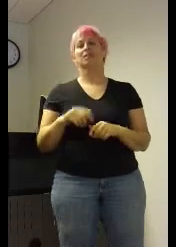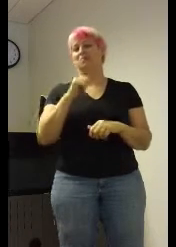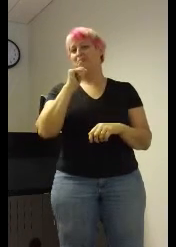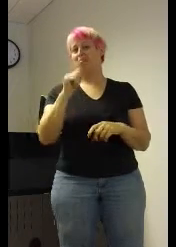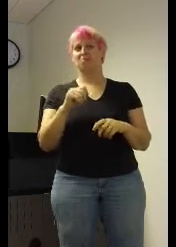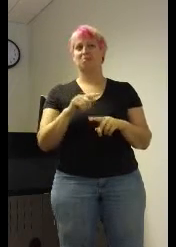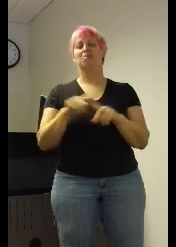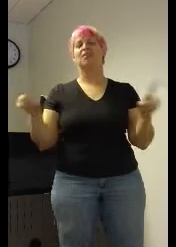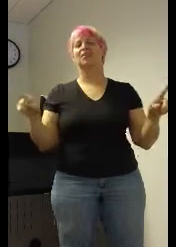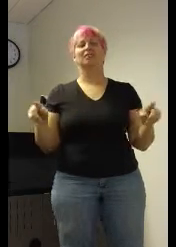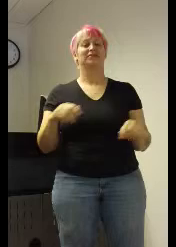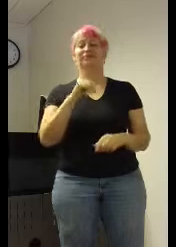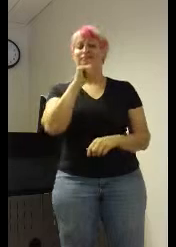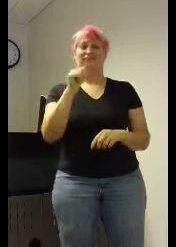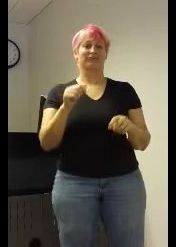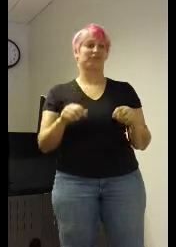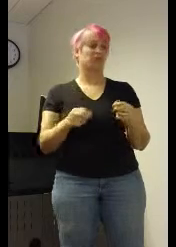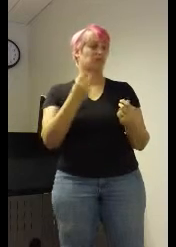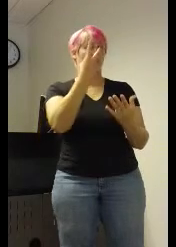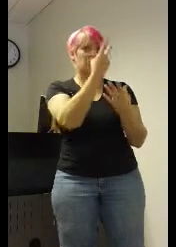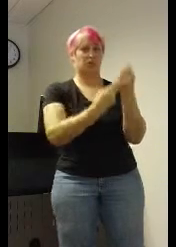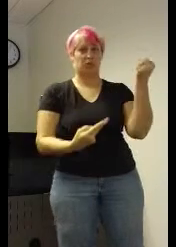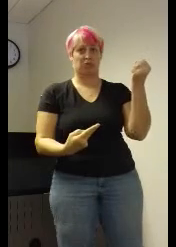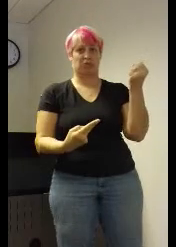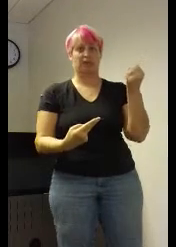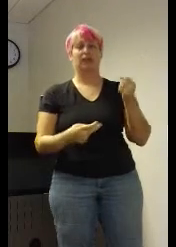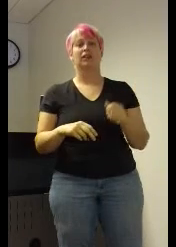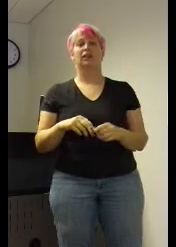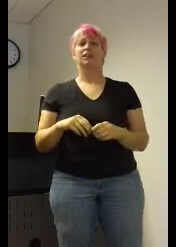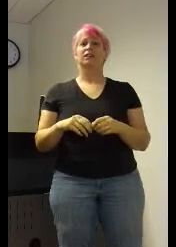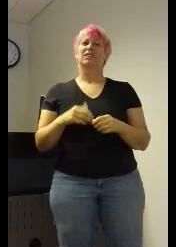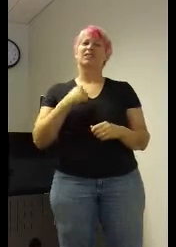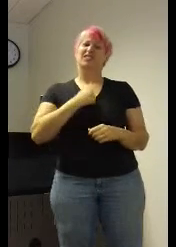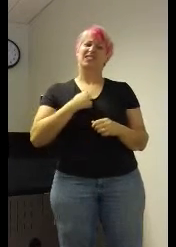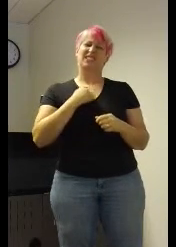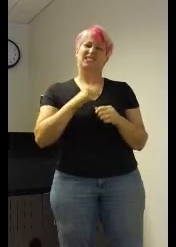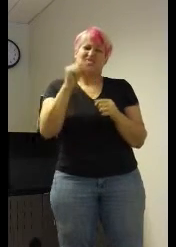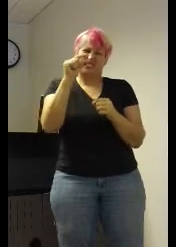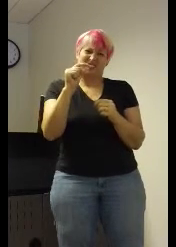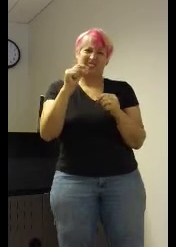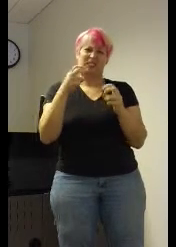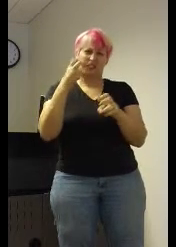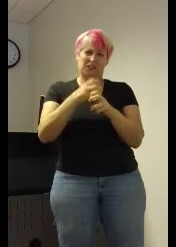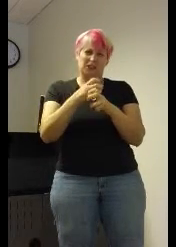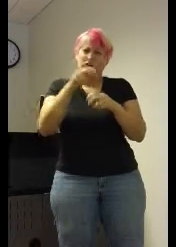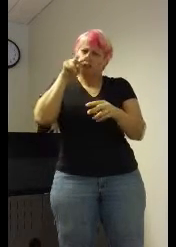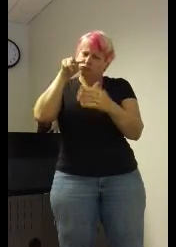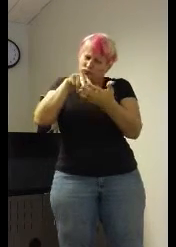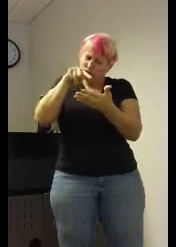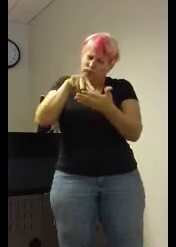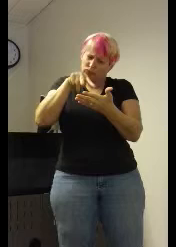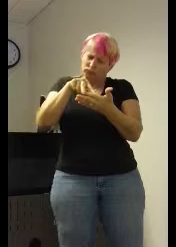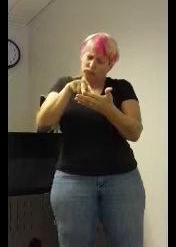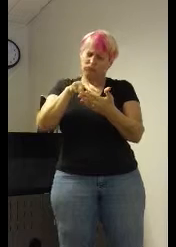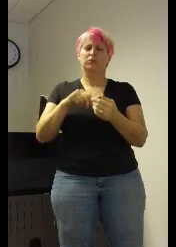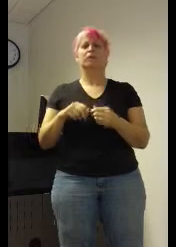We could blame them. And I'm sorry if this is a little hard to read, but because in up to 75% of the cases, it's considered